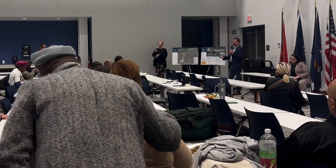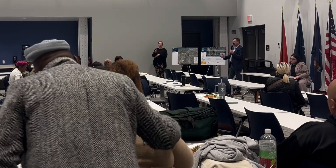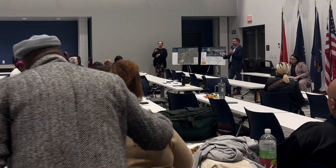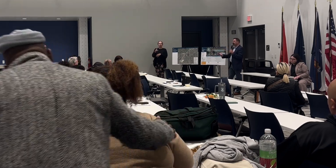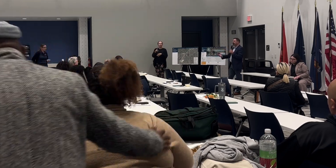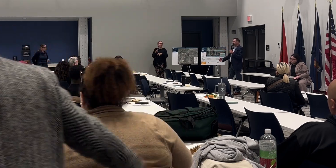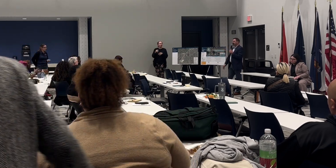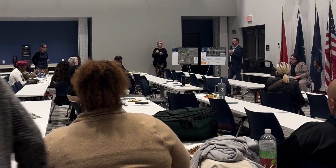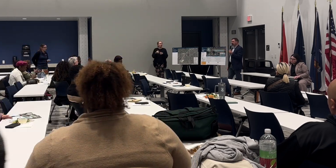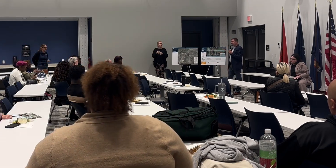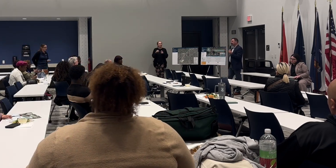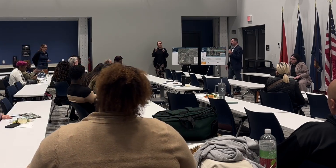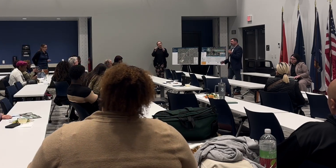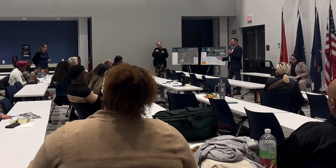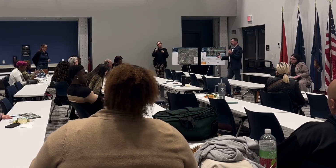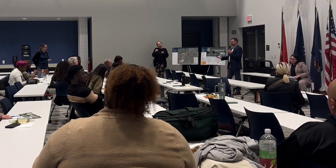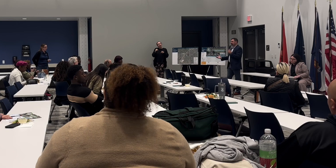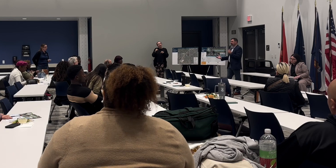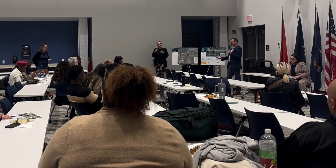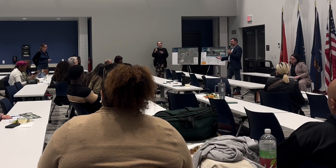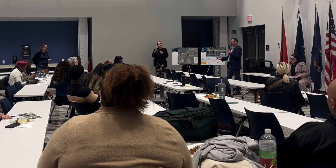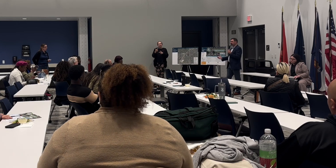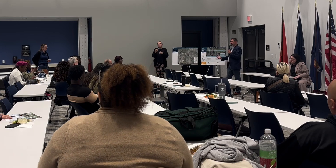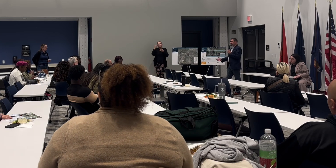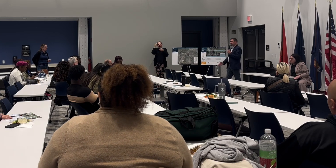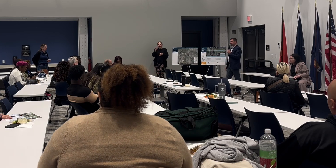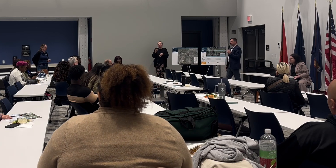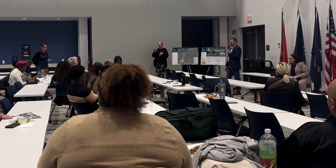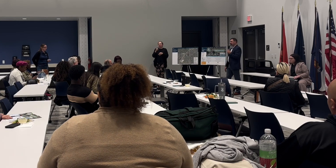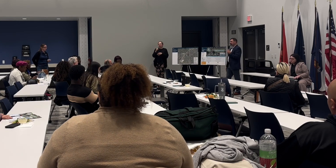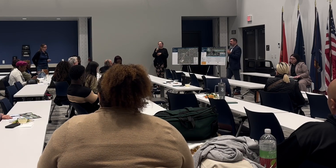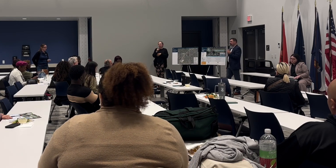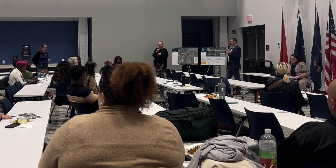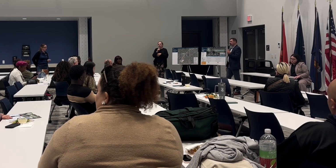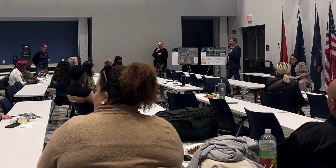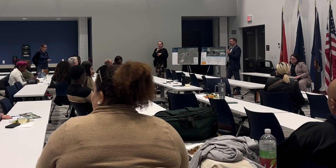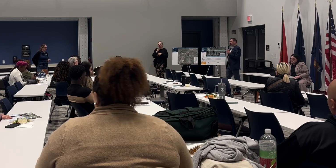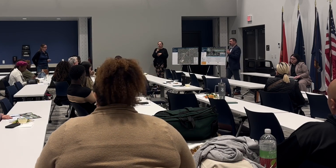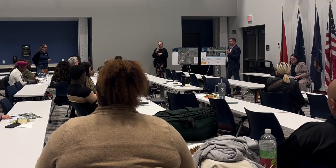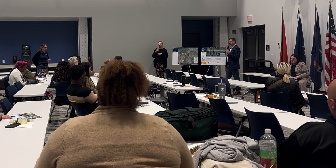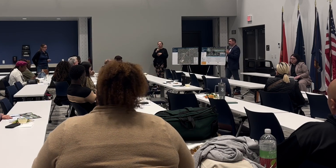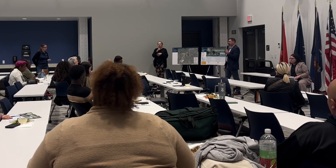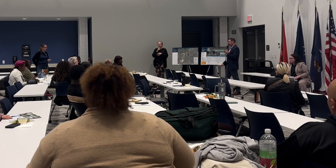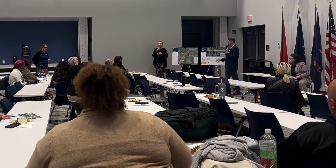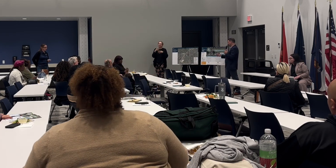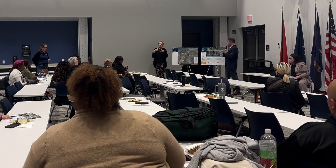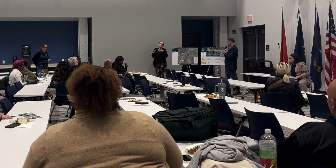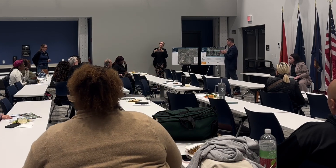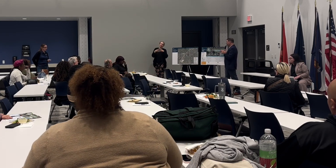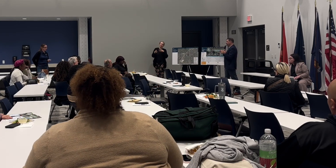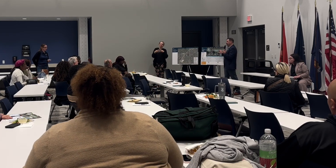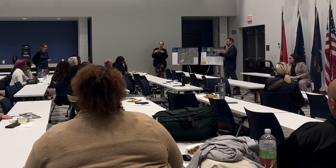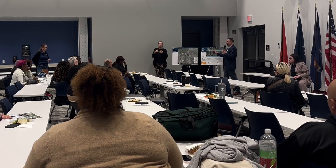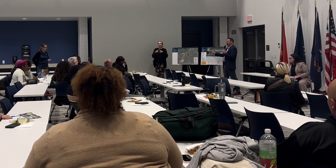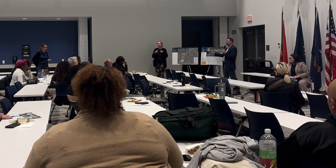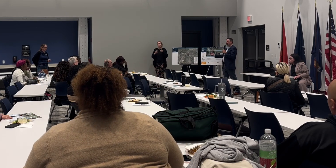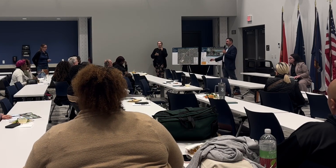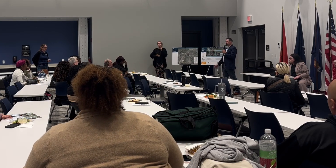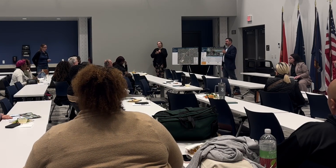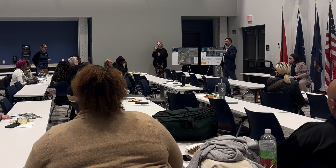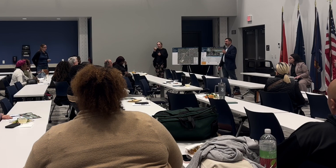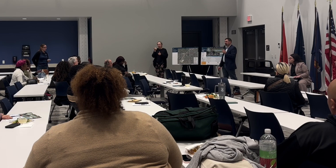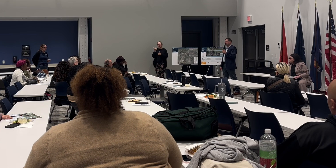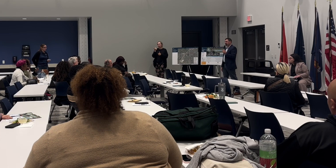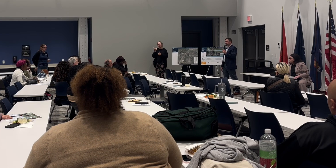and probably there's definitely steel gates and things, so there's some manufactured materials, but the majority of the